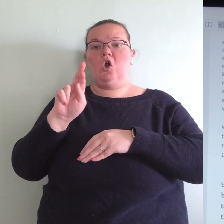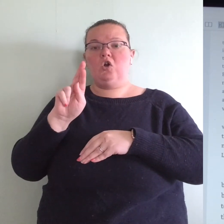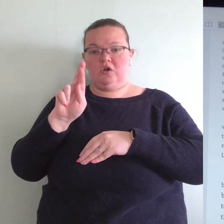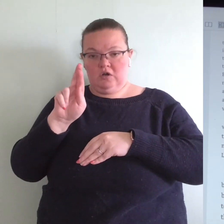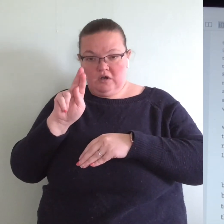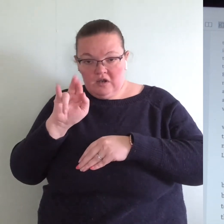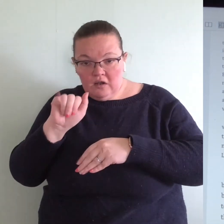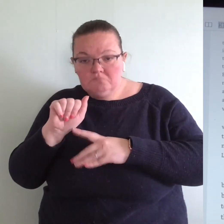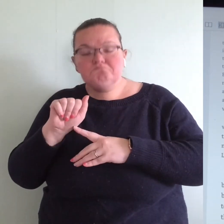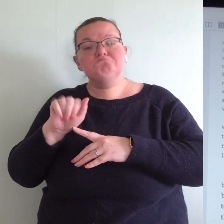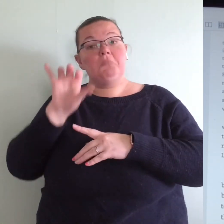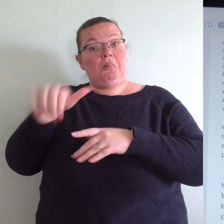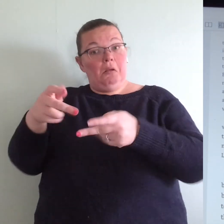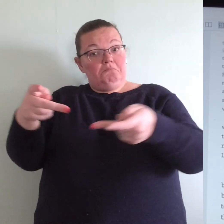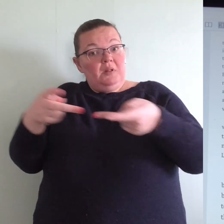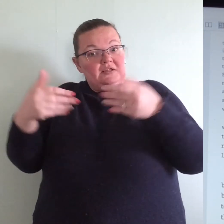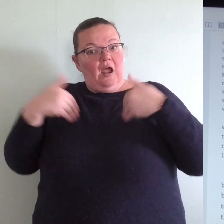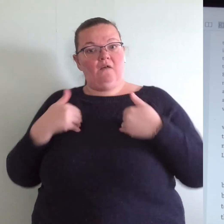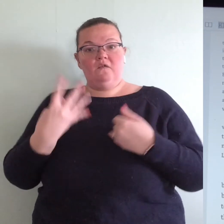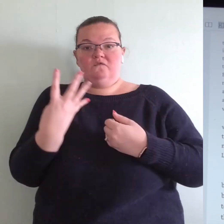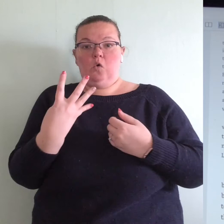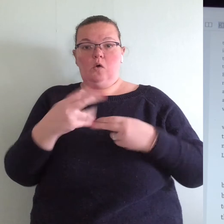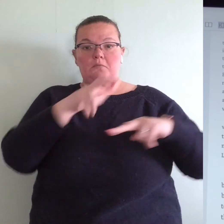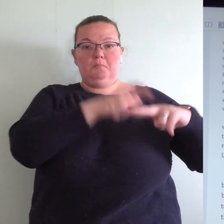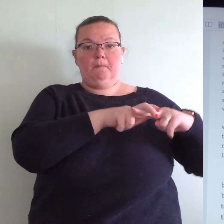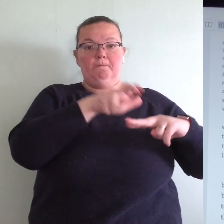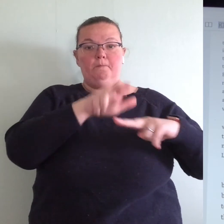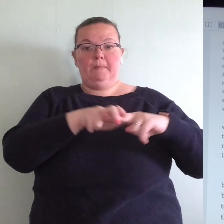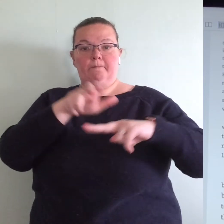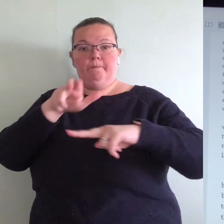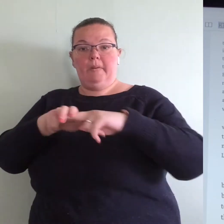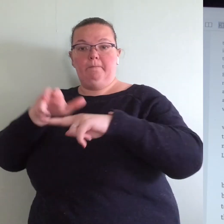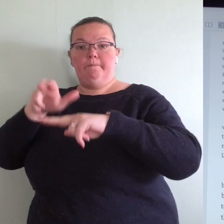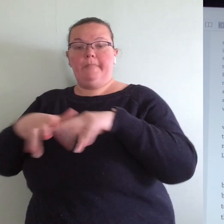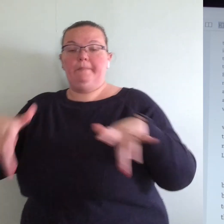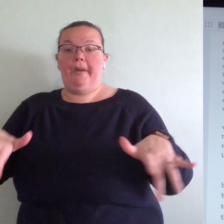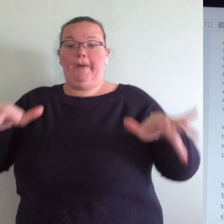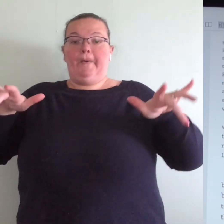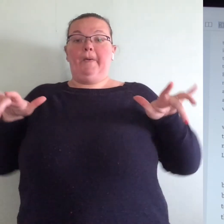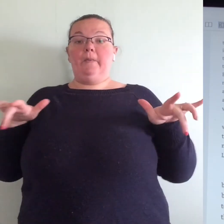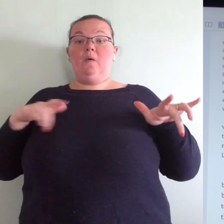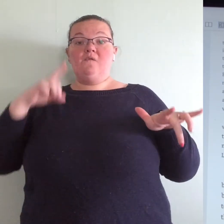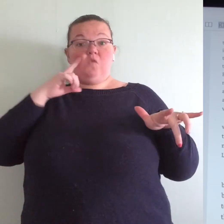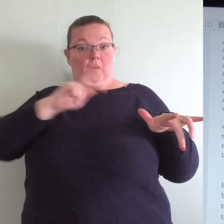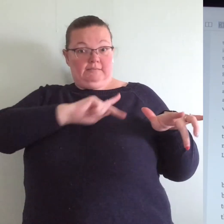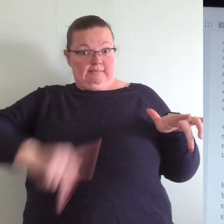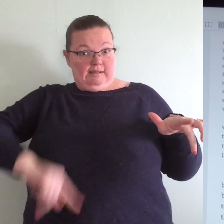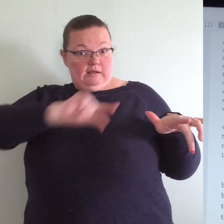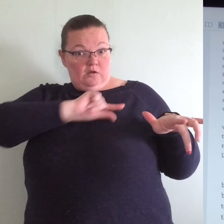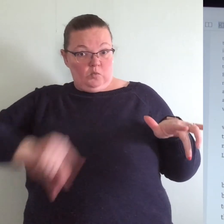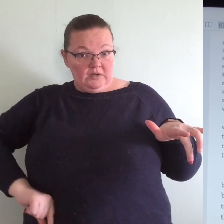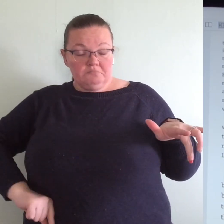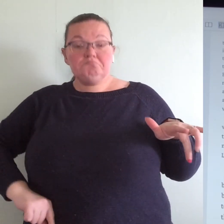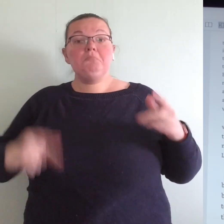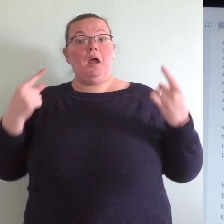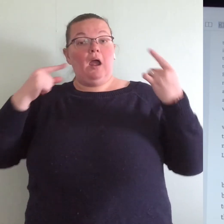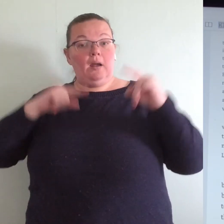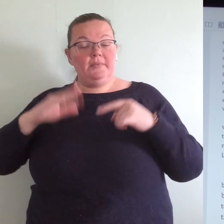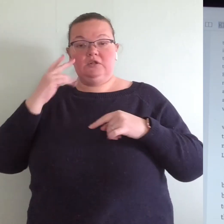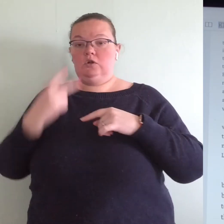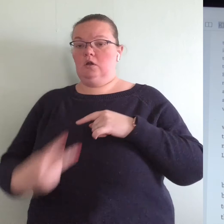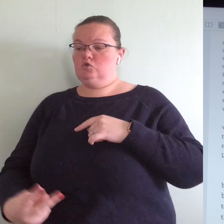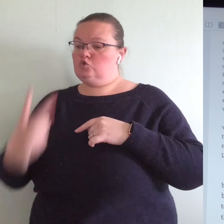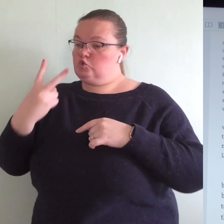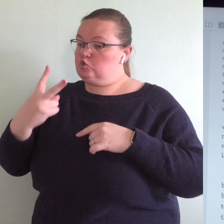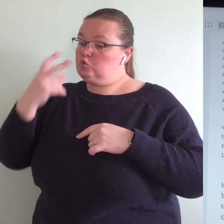be. Down at Car Paravel, there are 4 thrones, and it's a saying in Narnia, times out of mind, when 2 sons